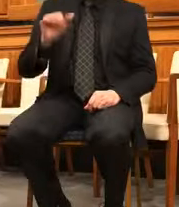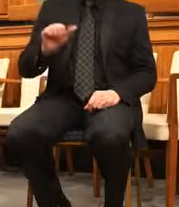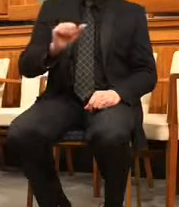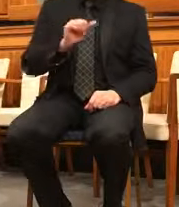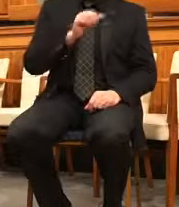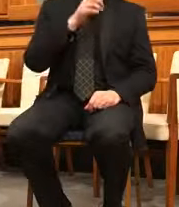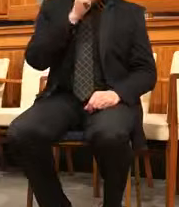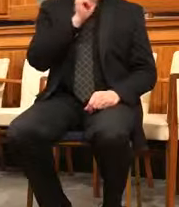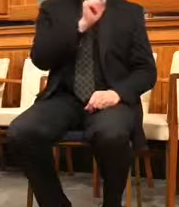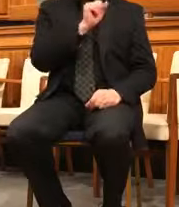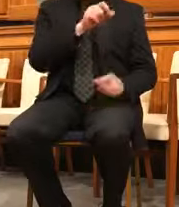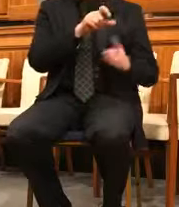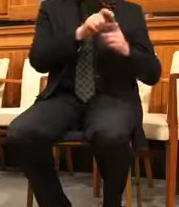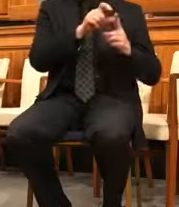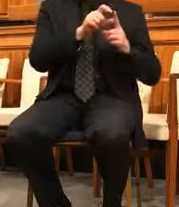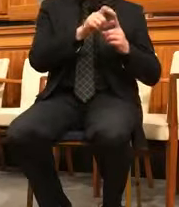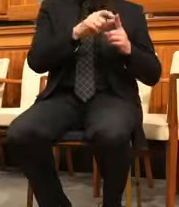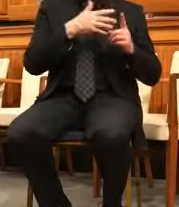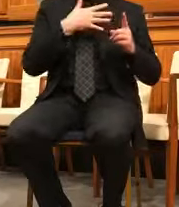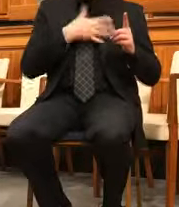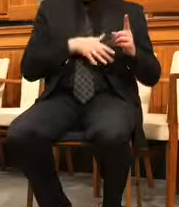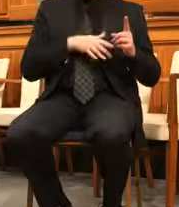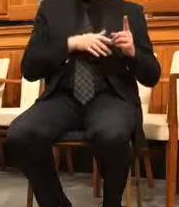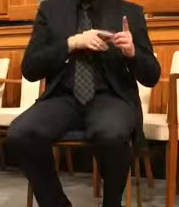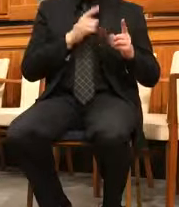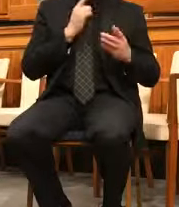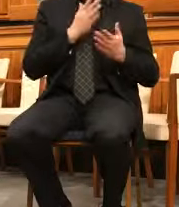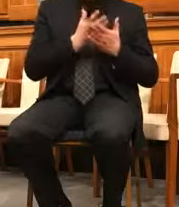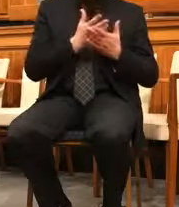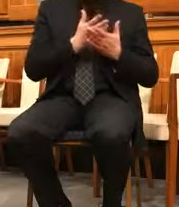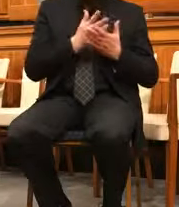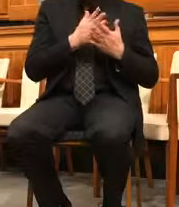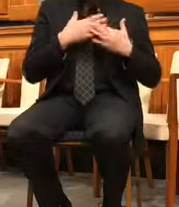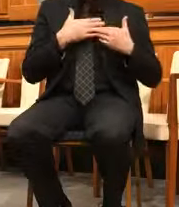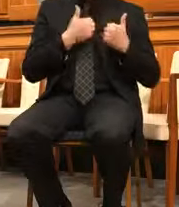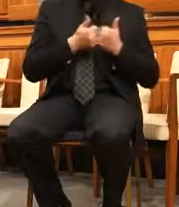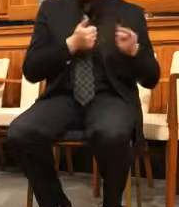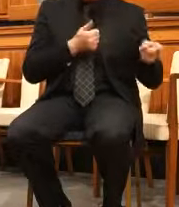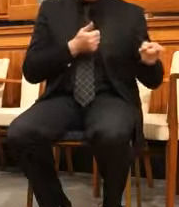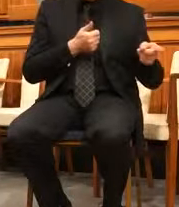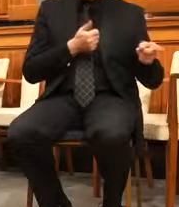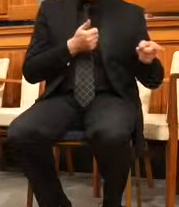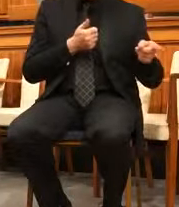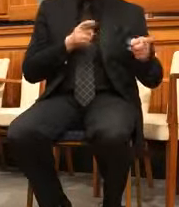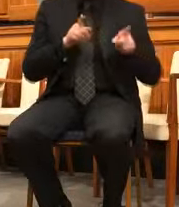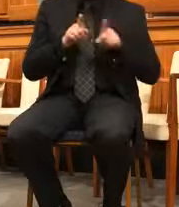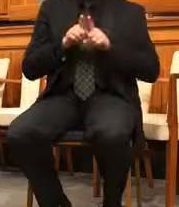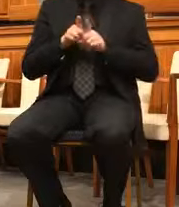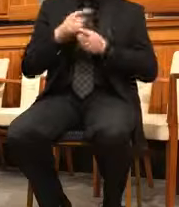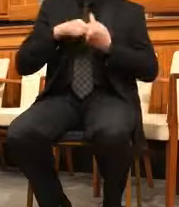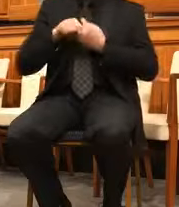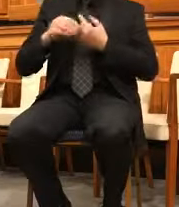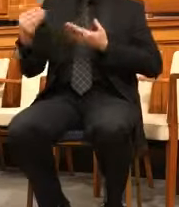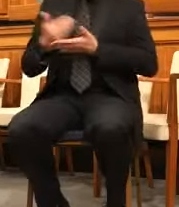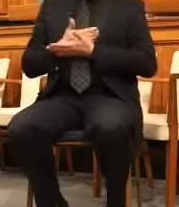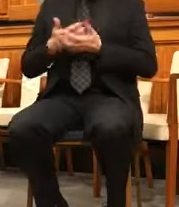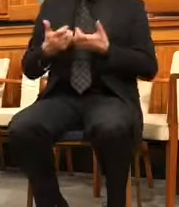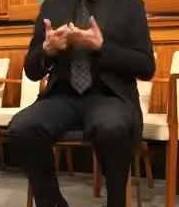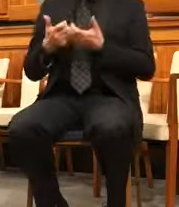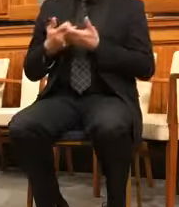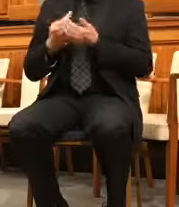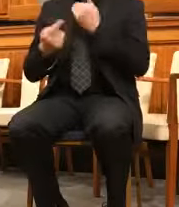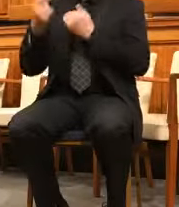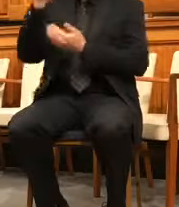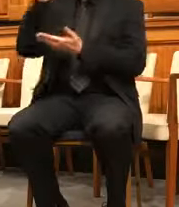healed, only belief is required for salvation. That's our subject. Why